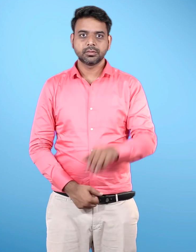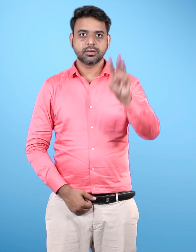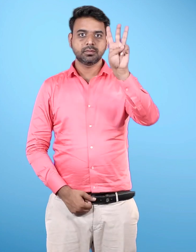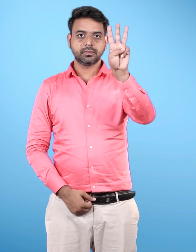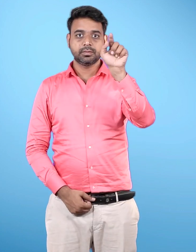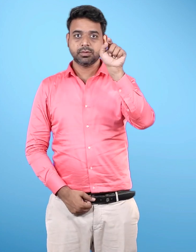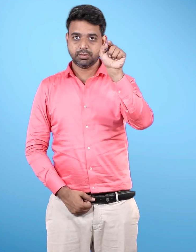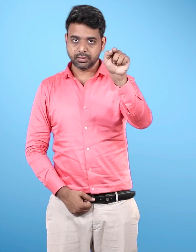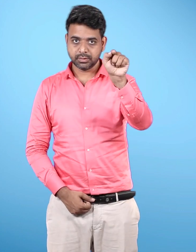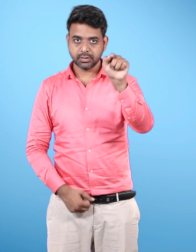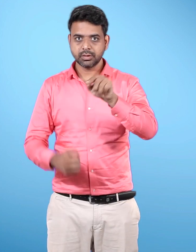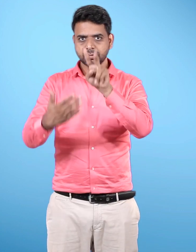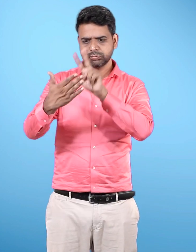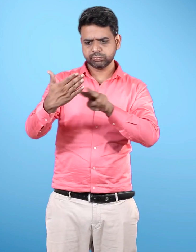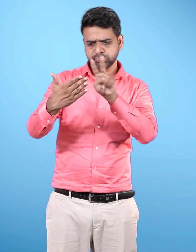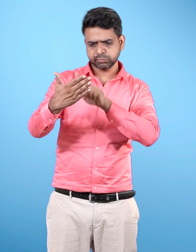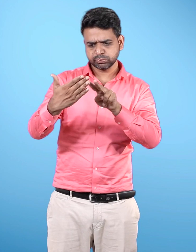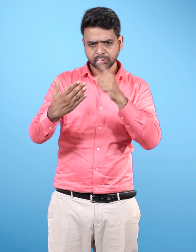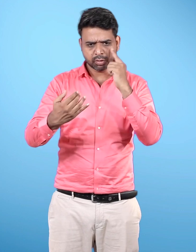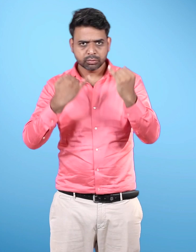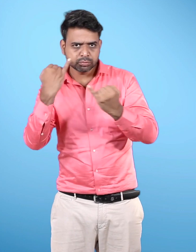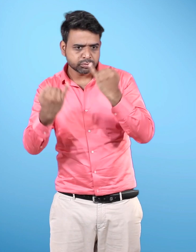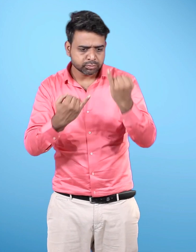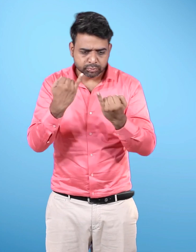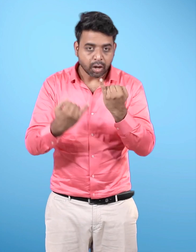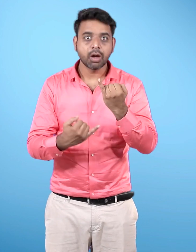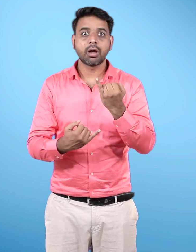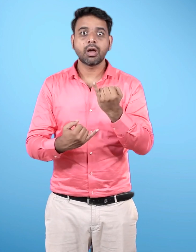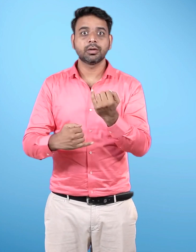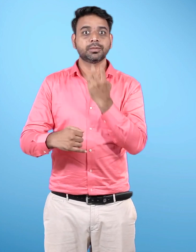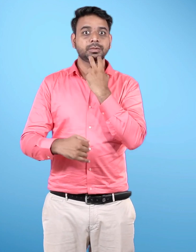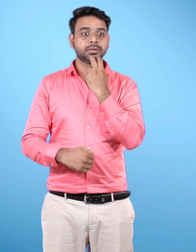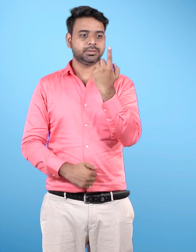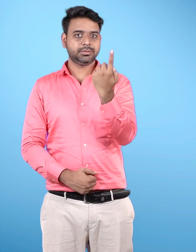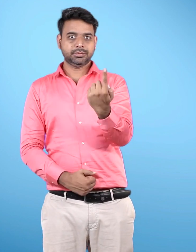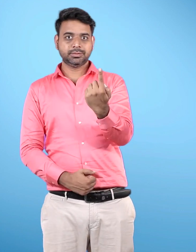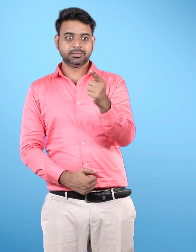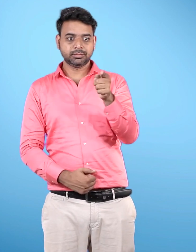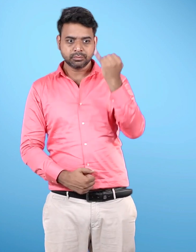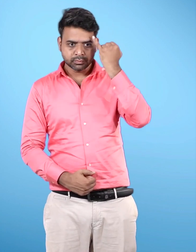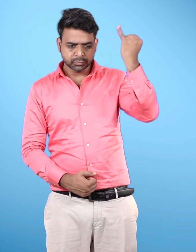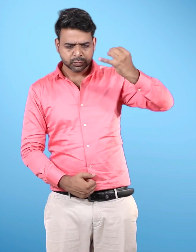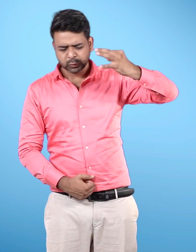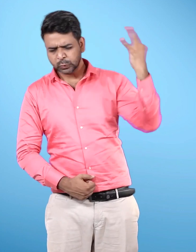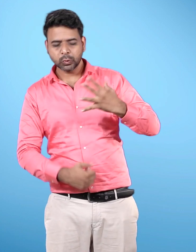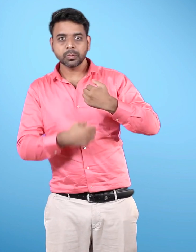Three. Read and find out about Alessandro Volta, who invented the electric